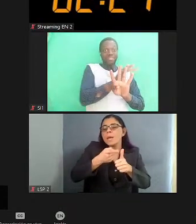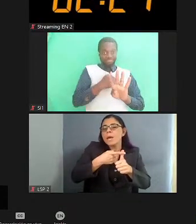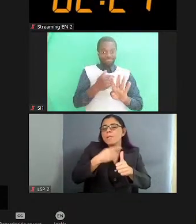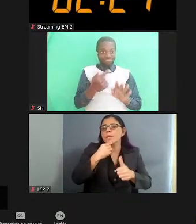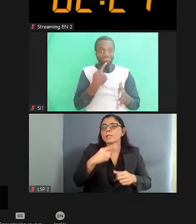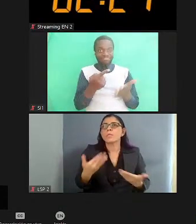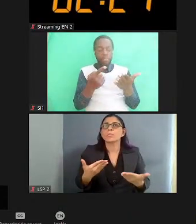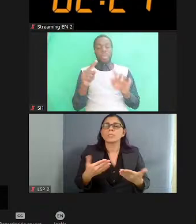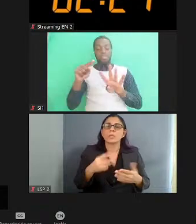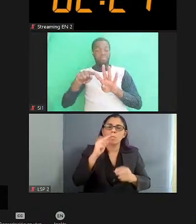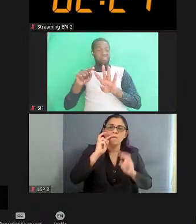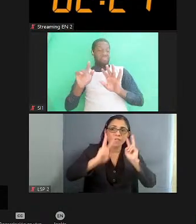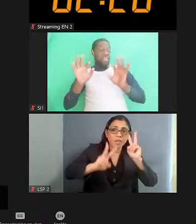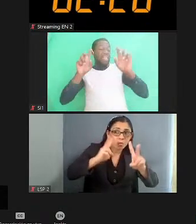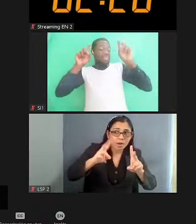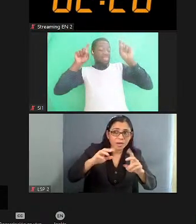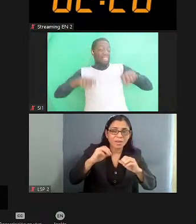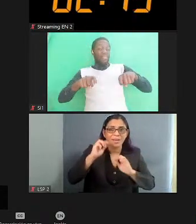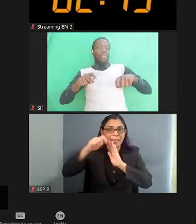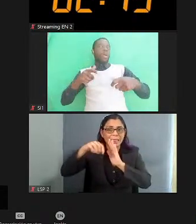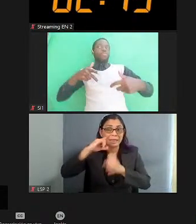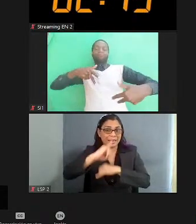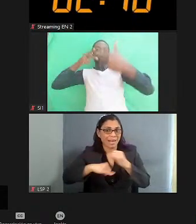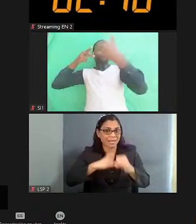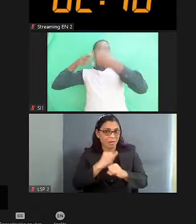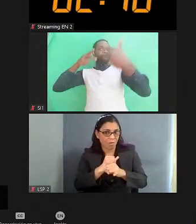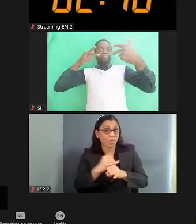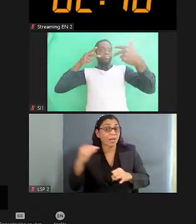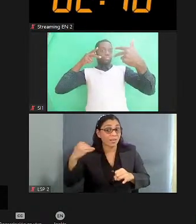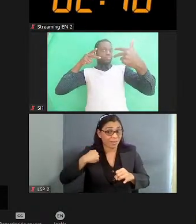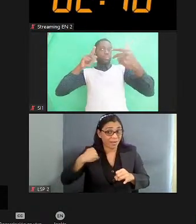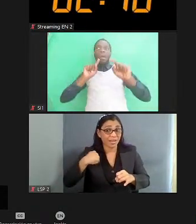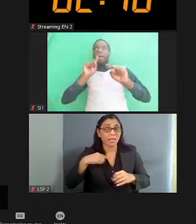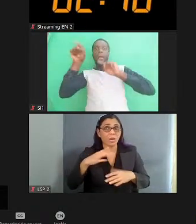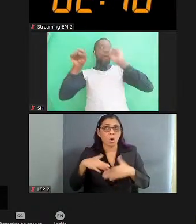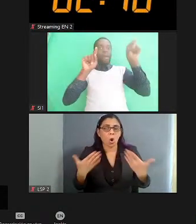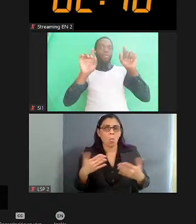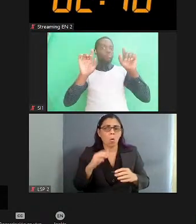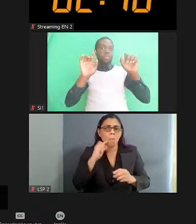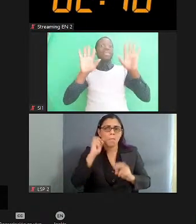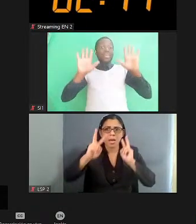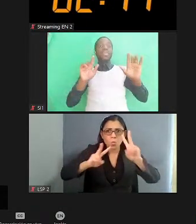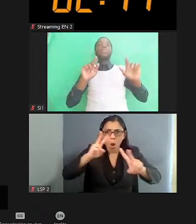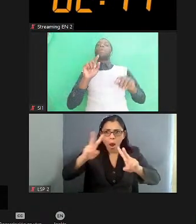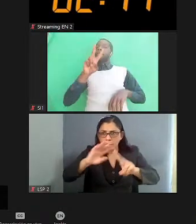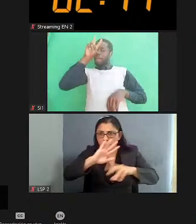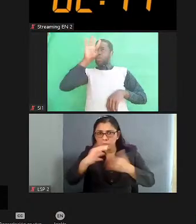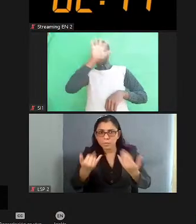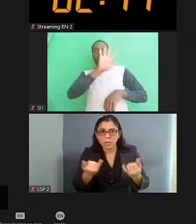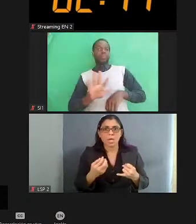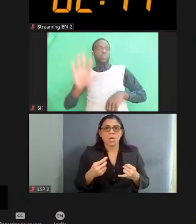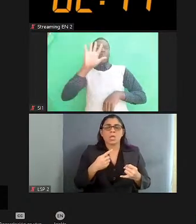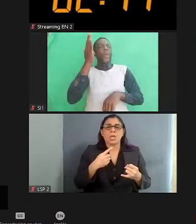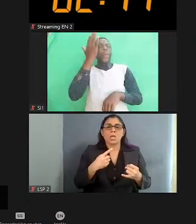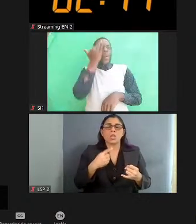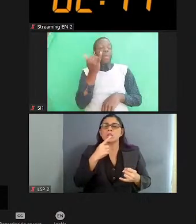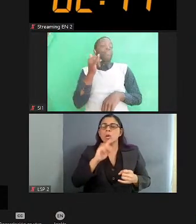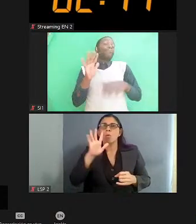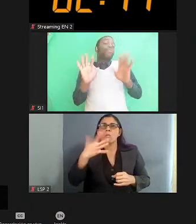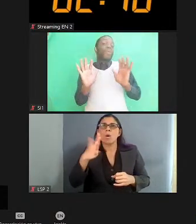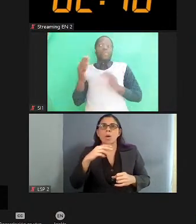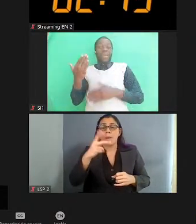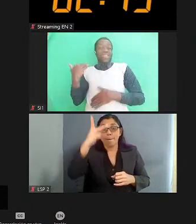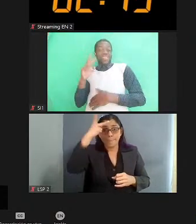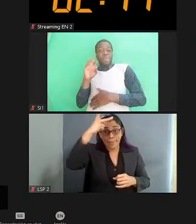that it had to be a virtual national process it needed to be virtual because by 2020 the lockdown in